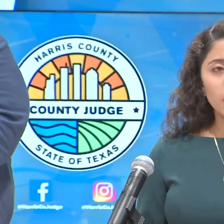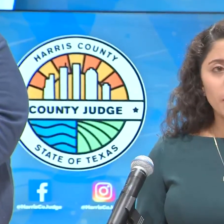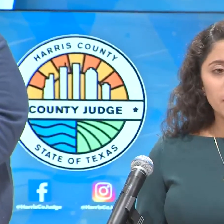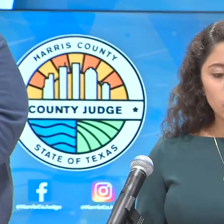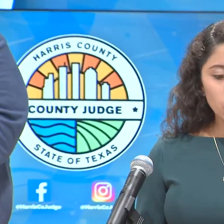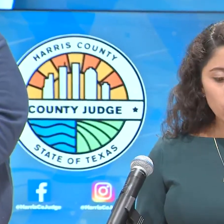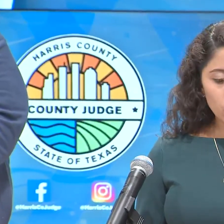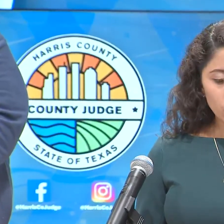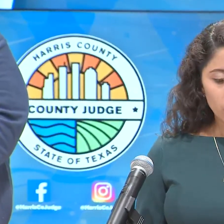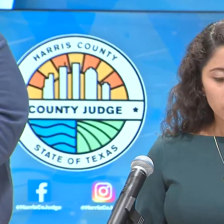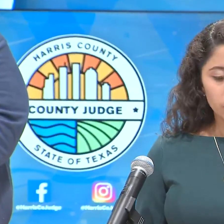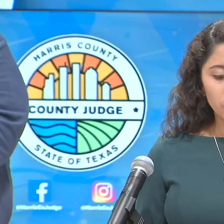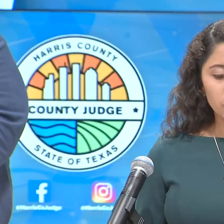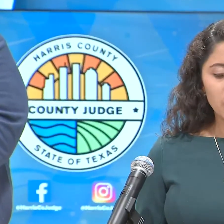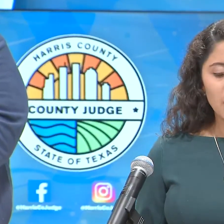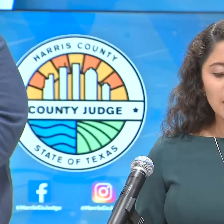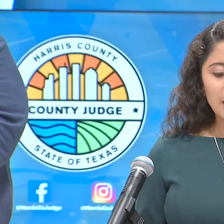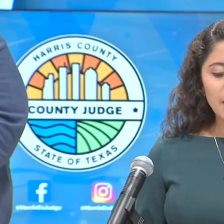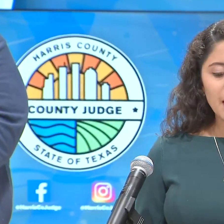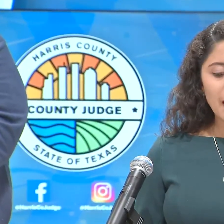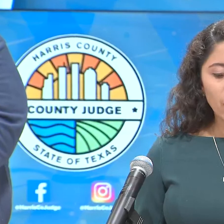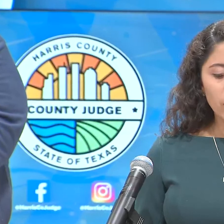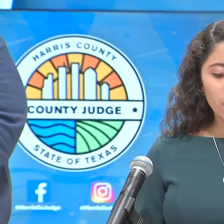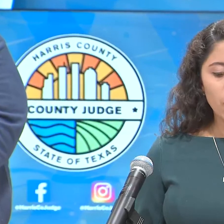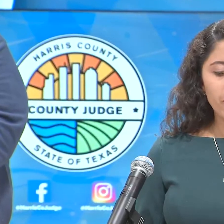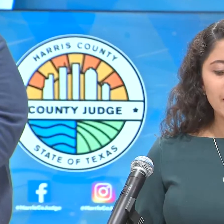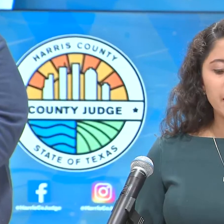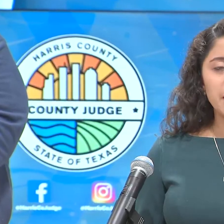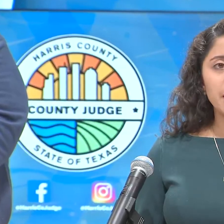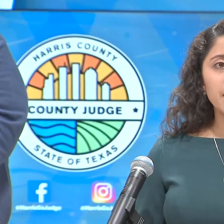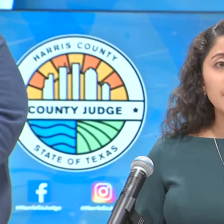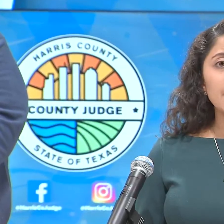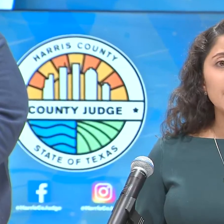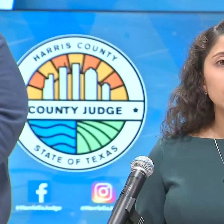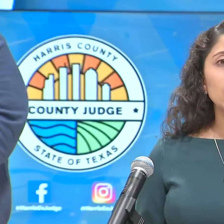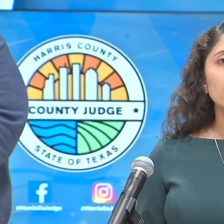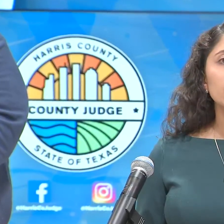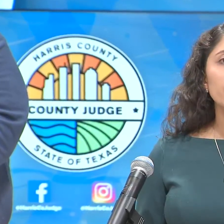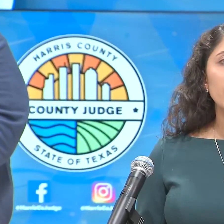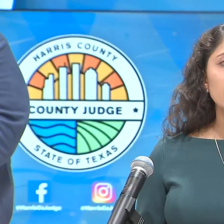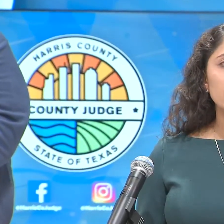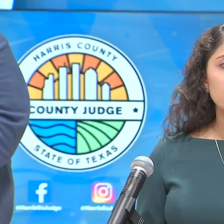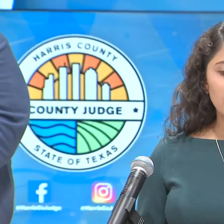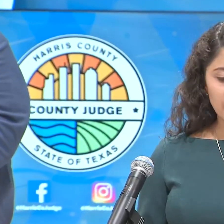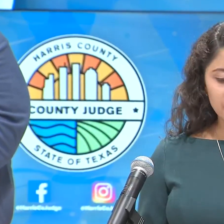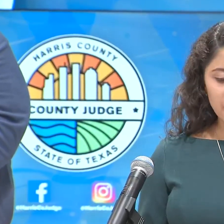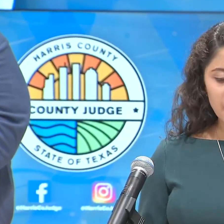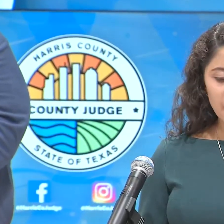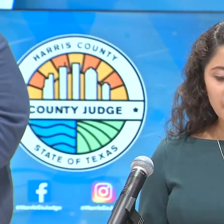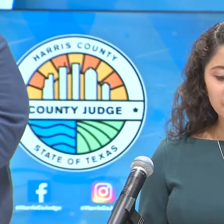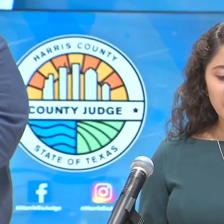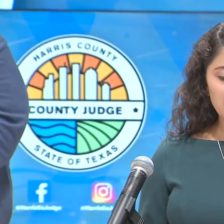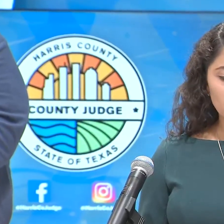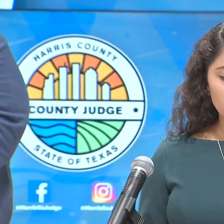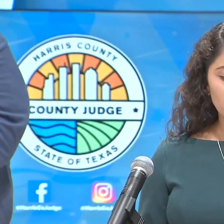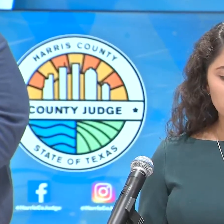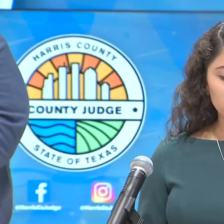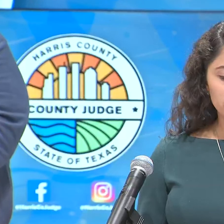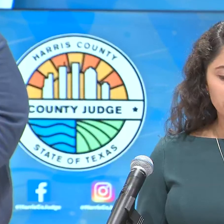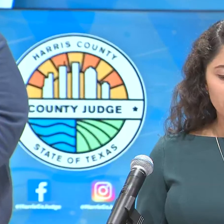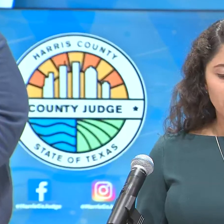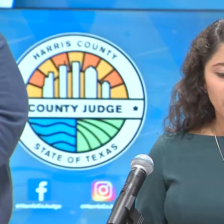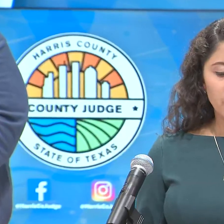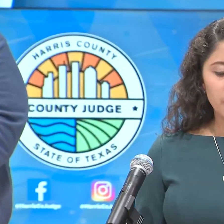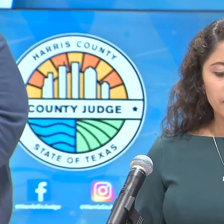el 2021, donde el clima helado llevó a falta de energía, a todos los efectos de en cascada, de todo